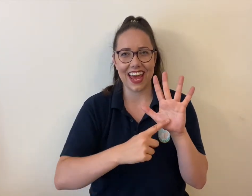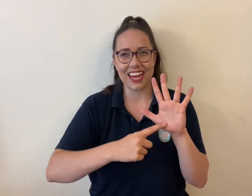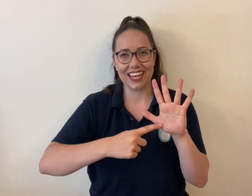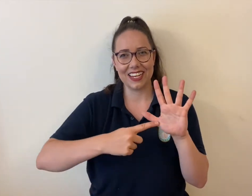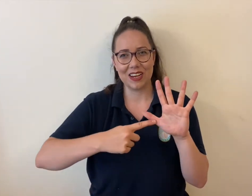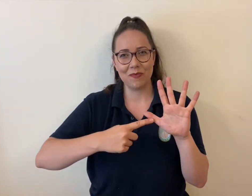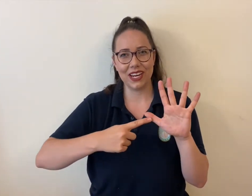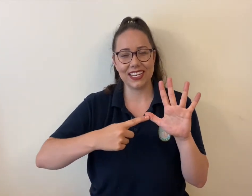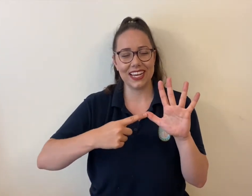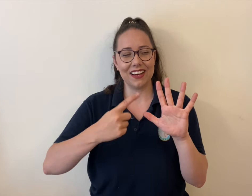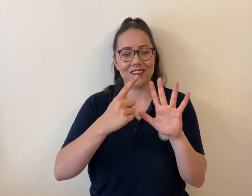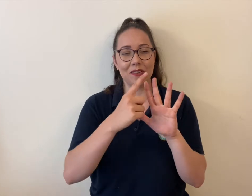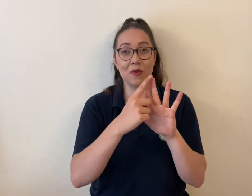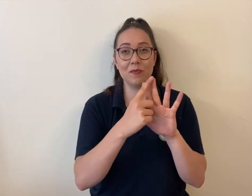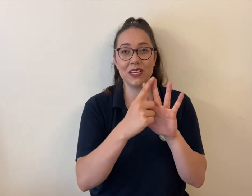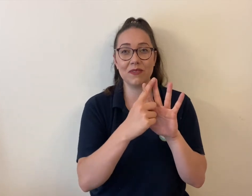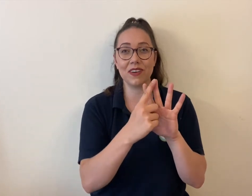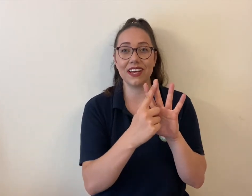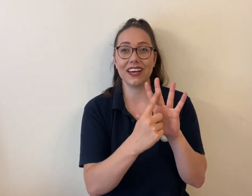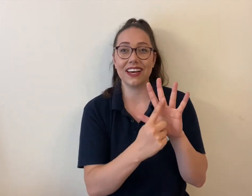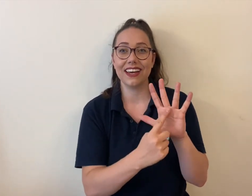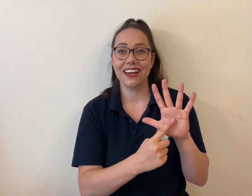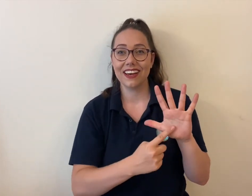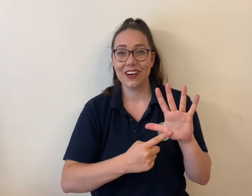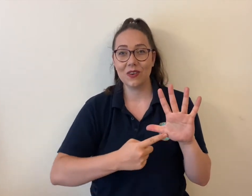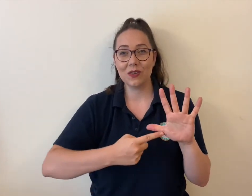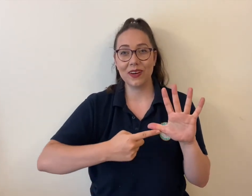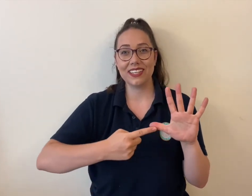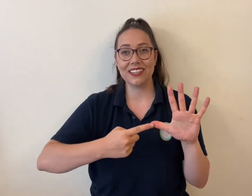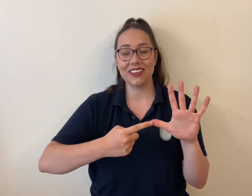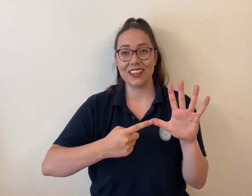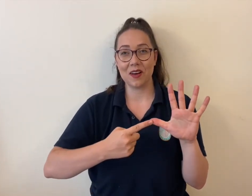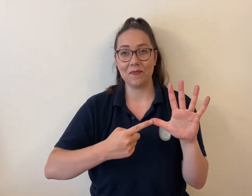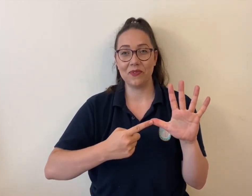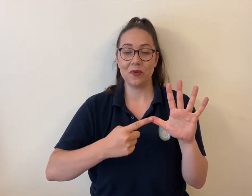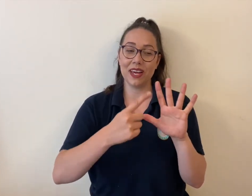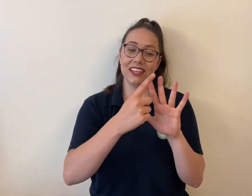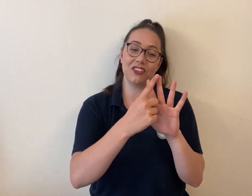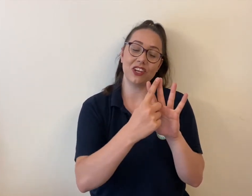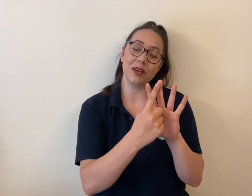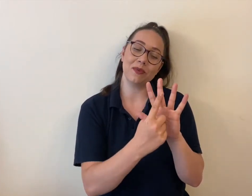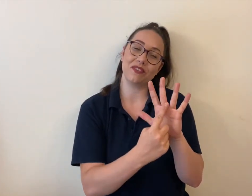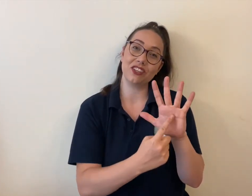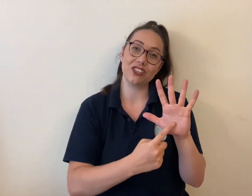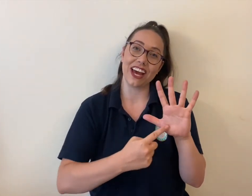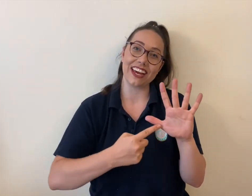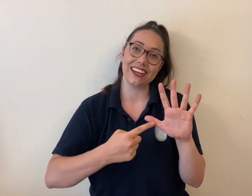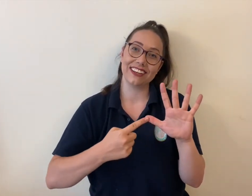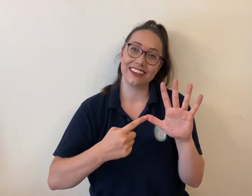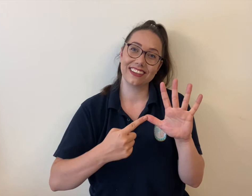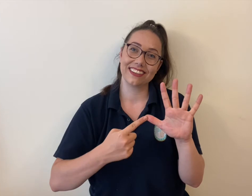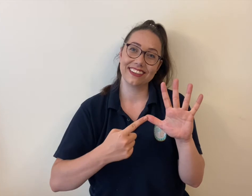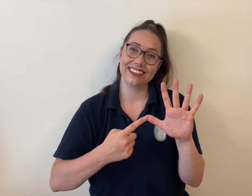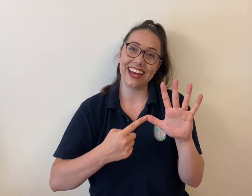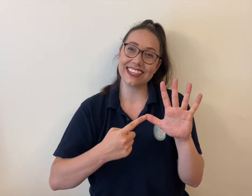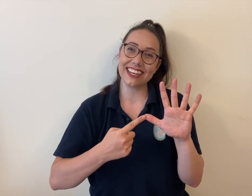J. Bring it down from your middle finger all the way to your thumb. So you're making the shape of a J.